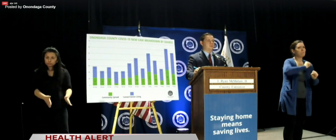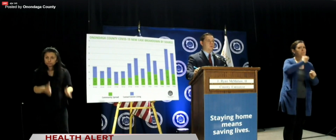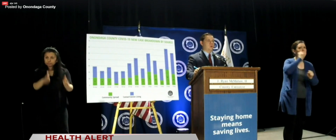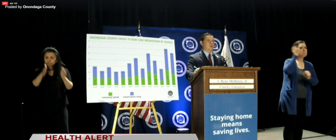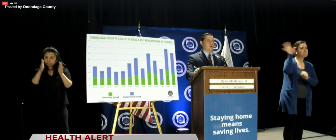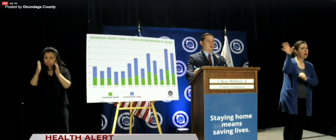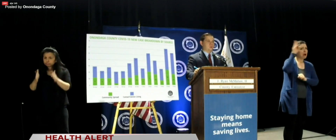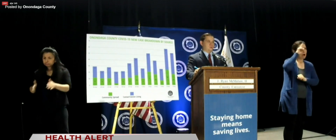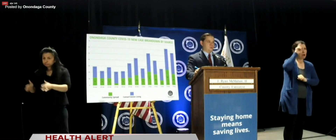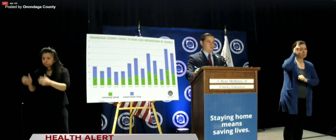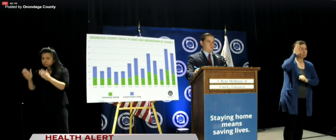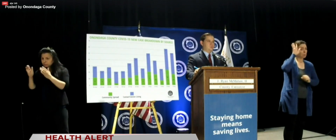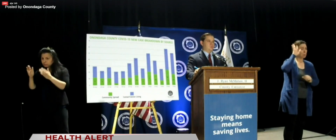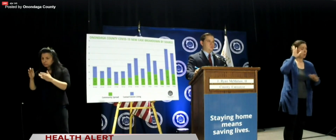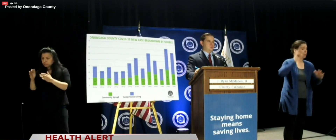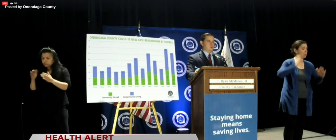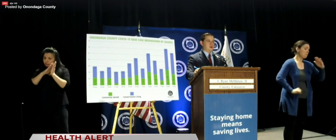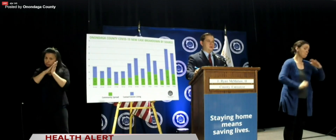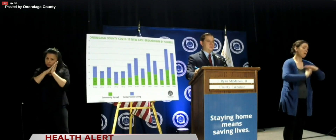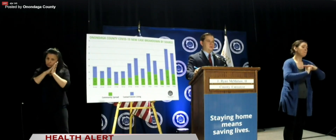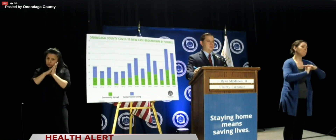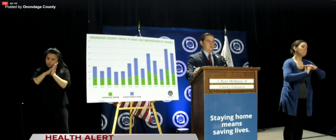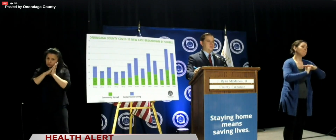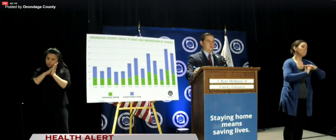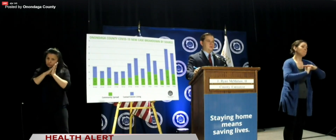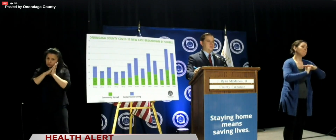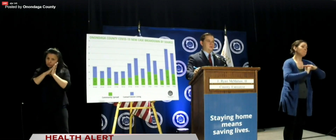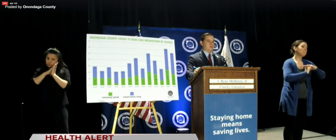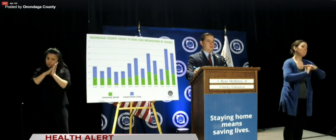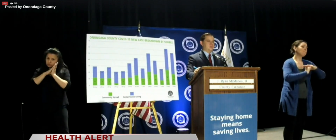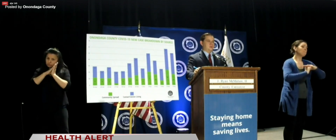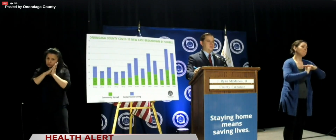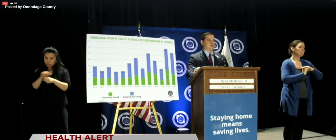probably more room for some of these other